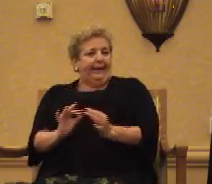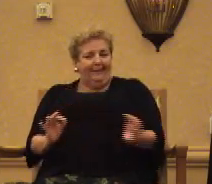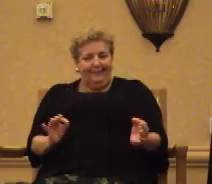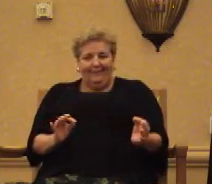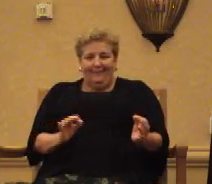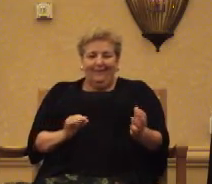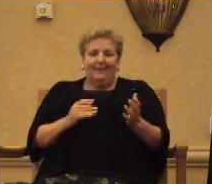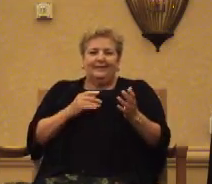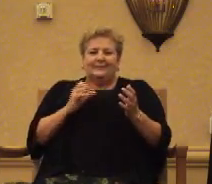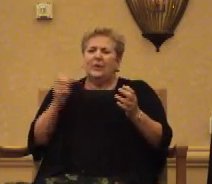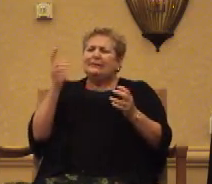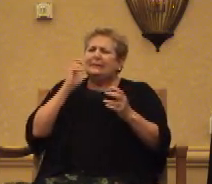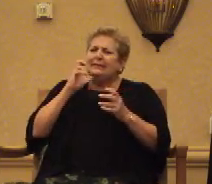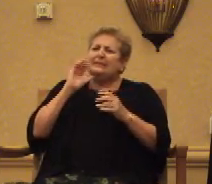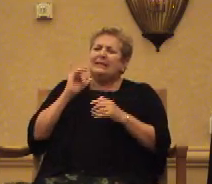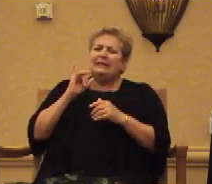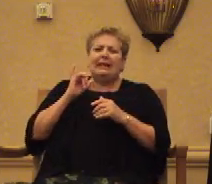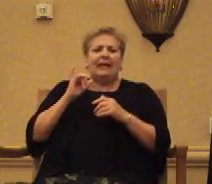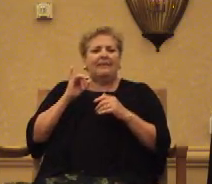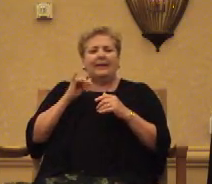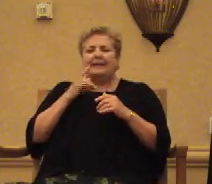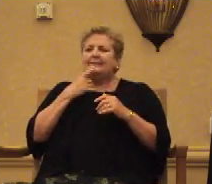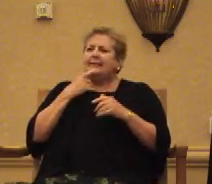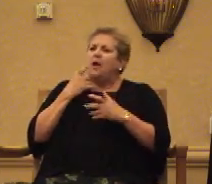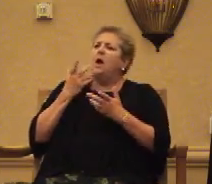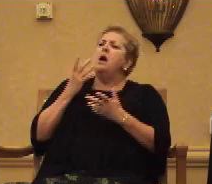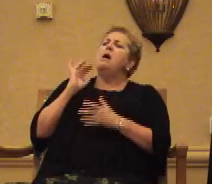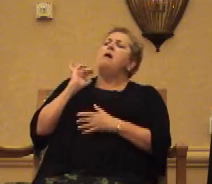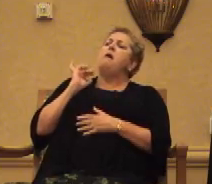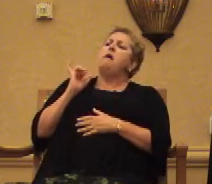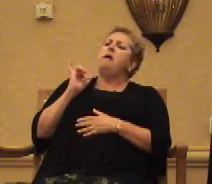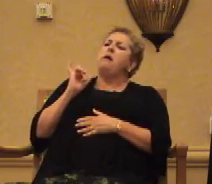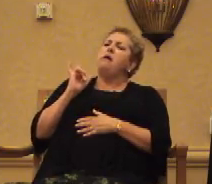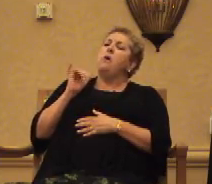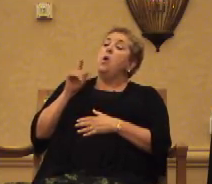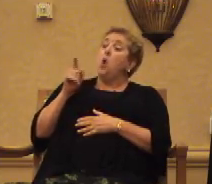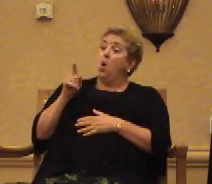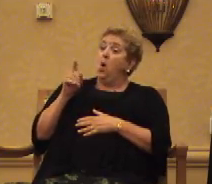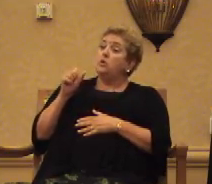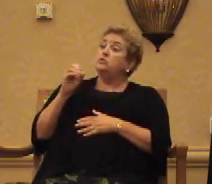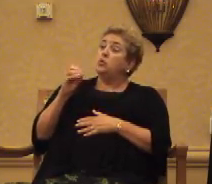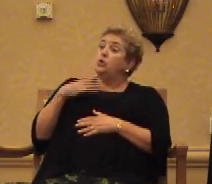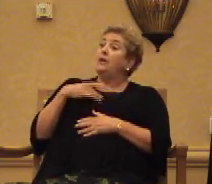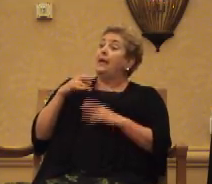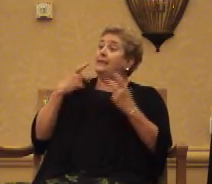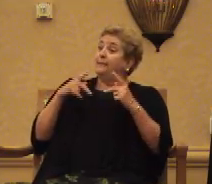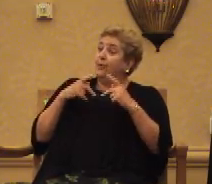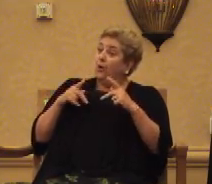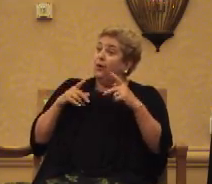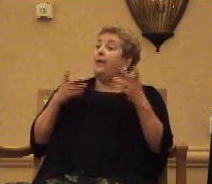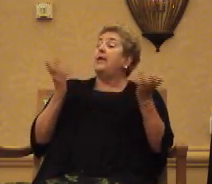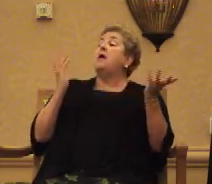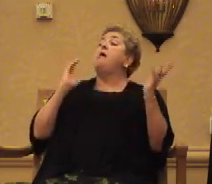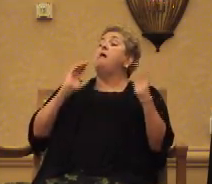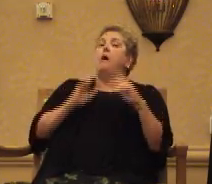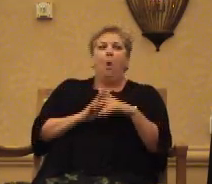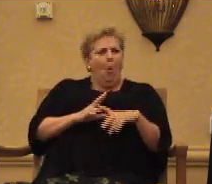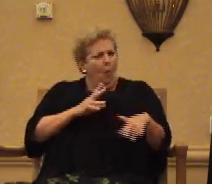then he says something to me. It was music to my ears. He says, "Oh, so you like to party, do you?" I said, "Yes, I